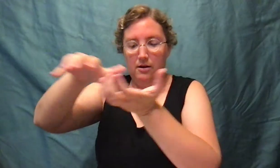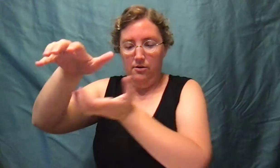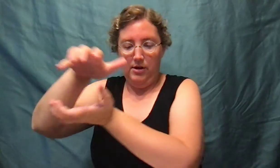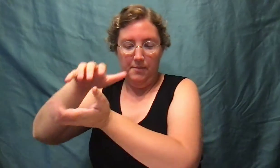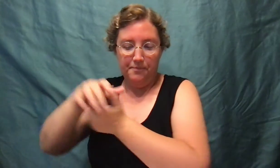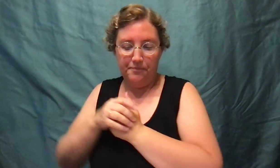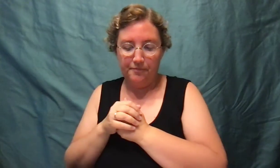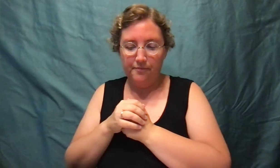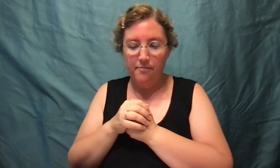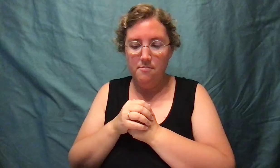Cloudy.